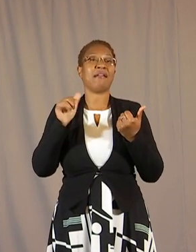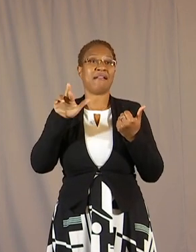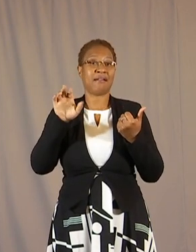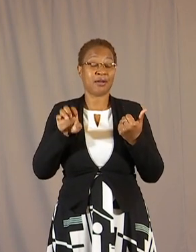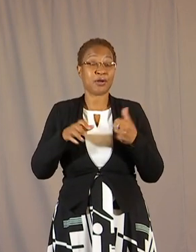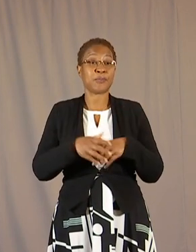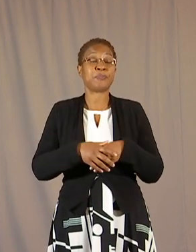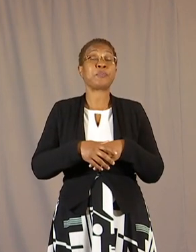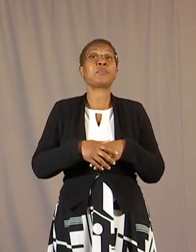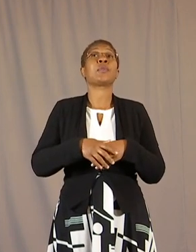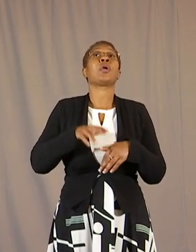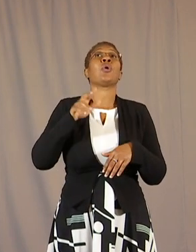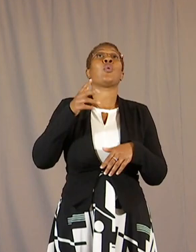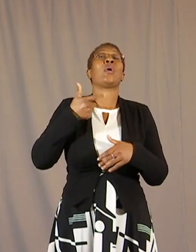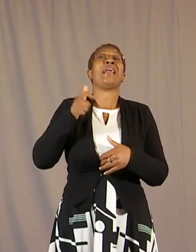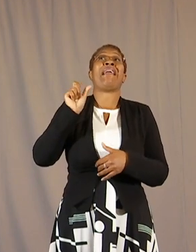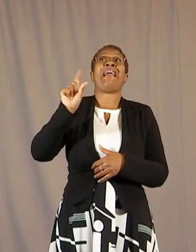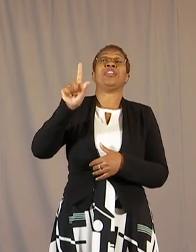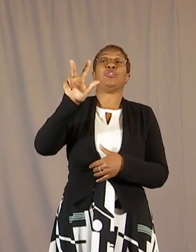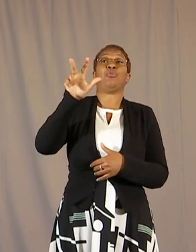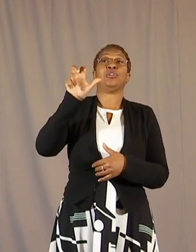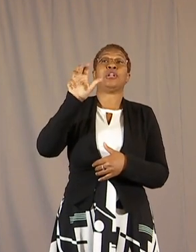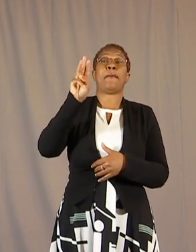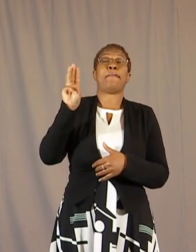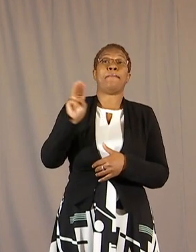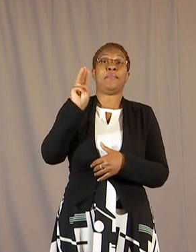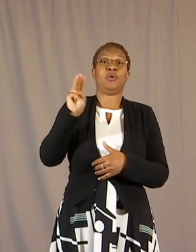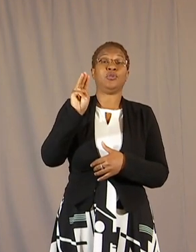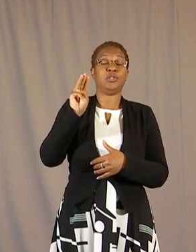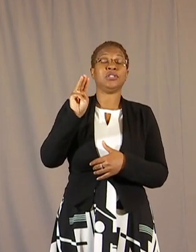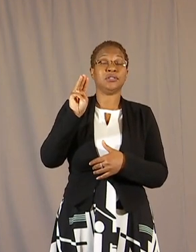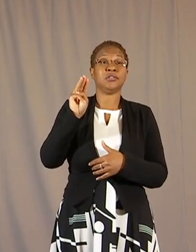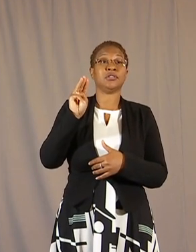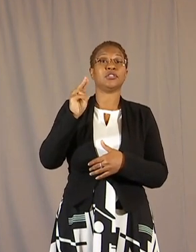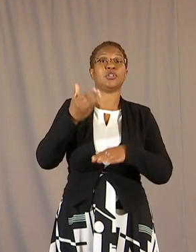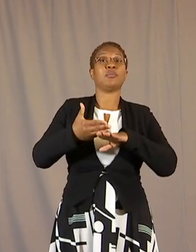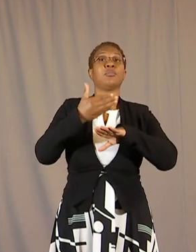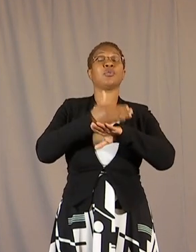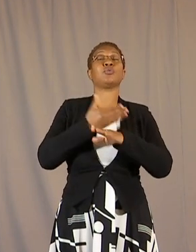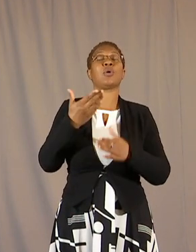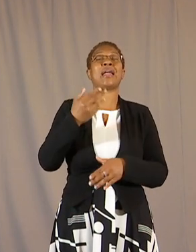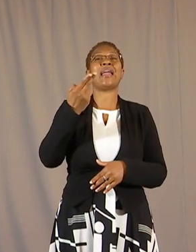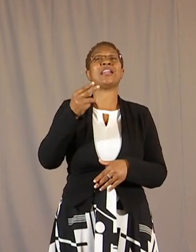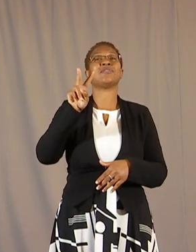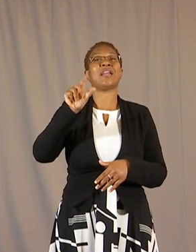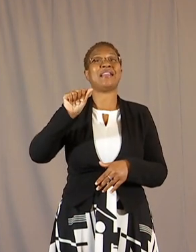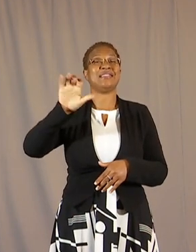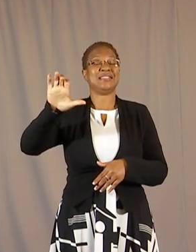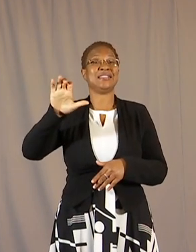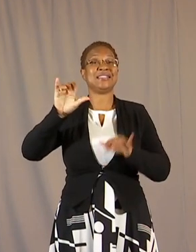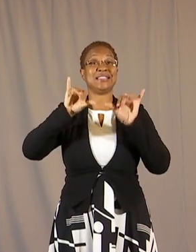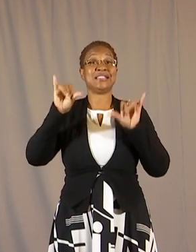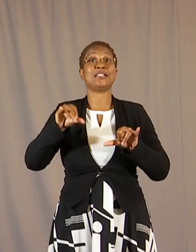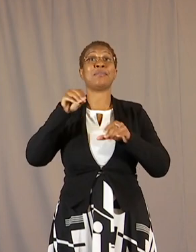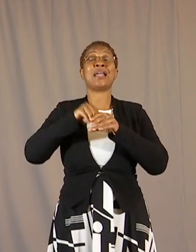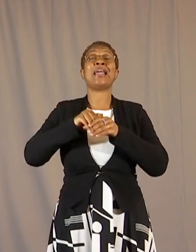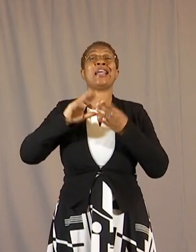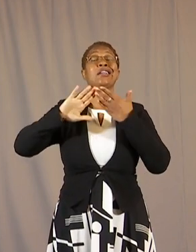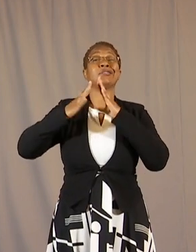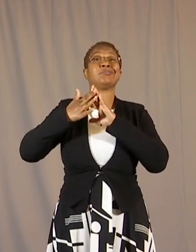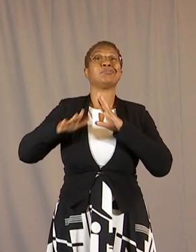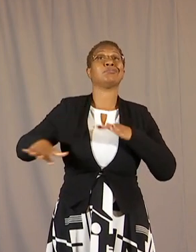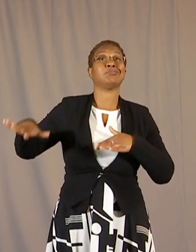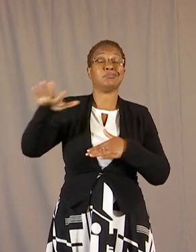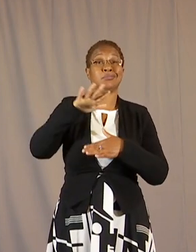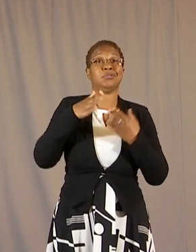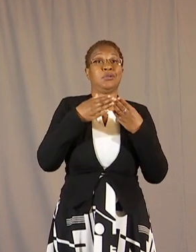$300 million ask related to improving HVAC systems in schools, in public